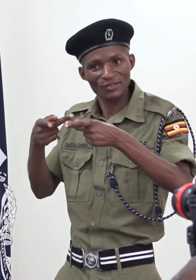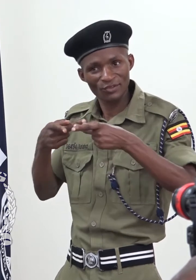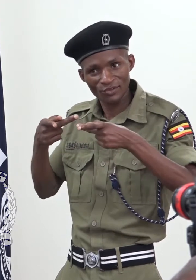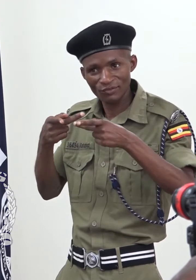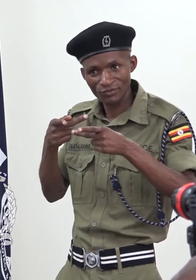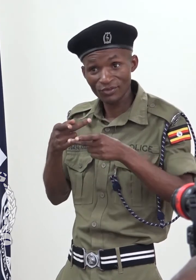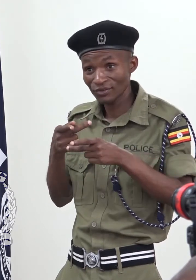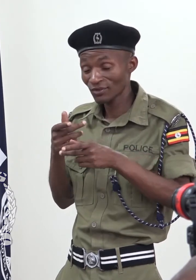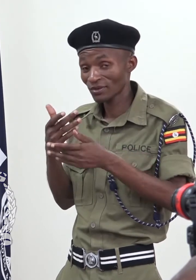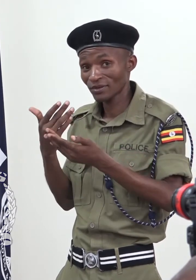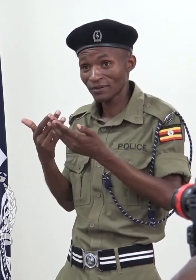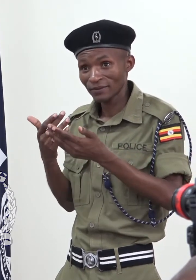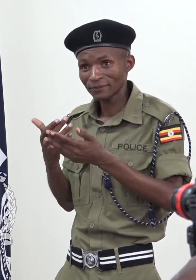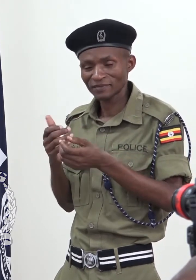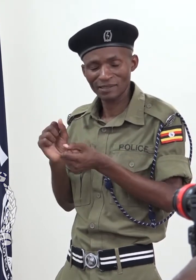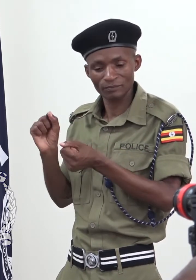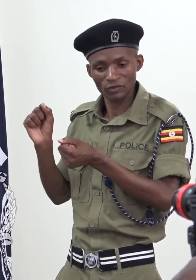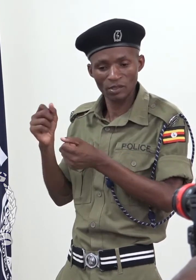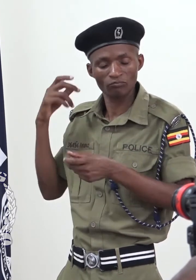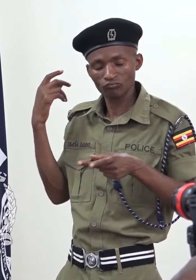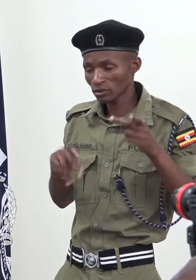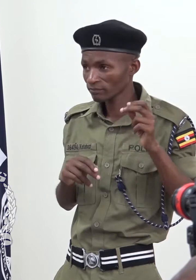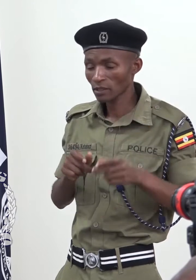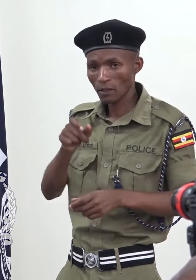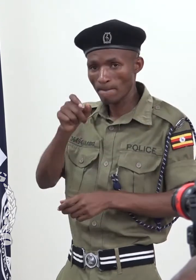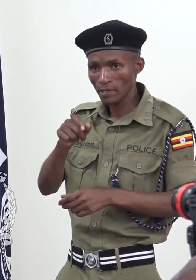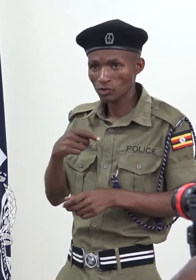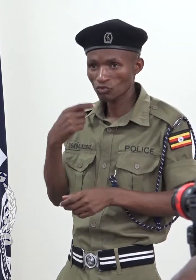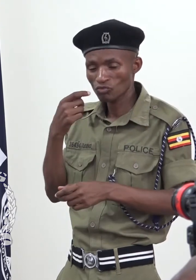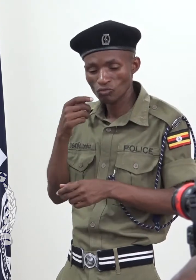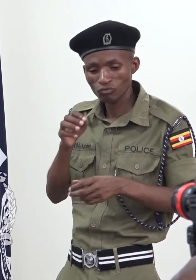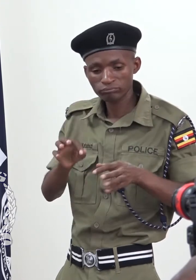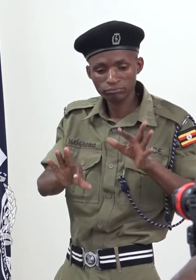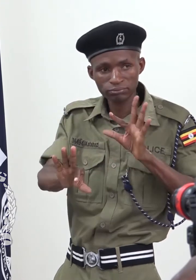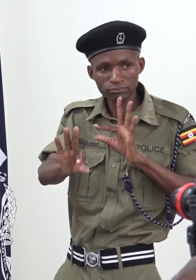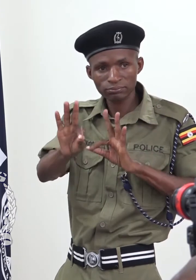was of a torture of an individual who was randomly selected.